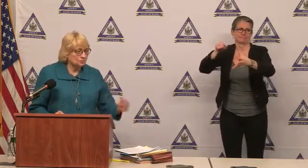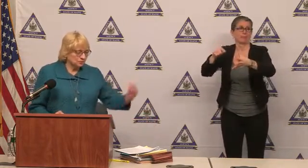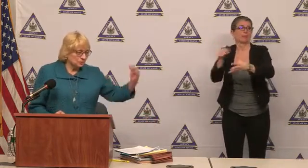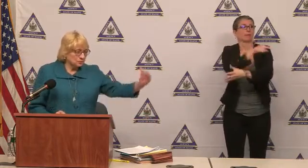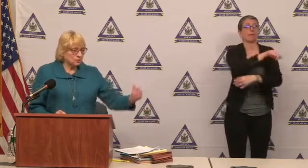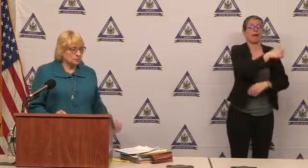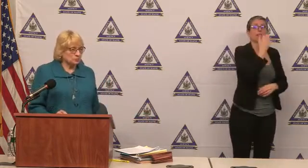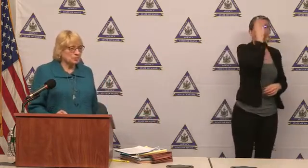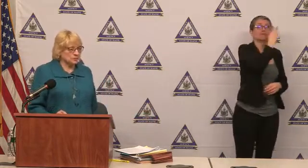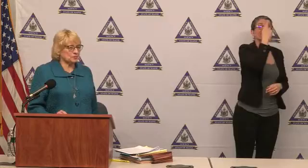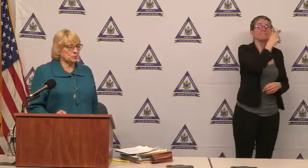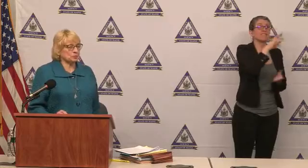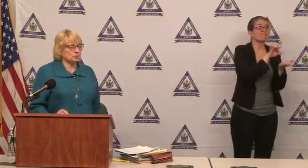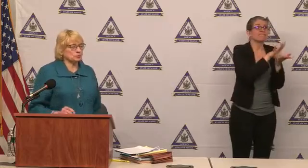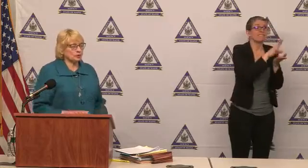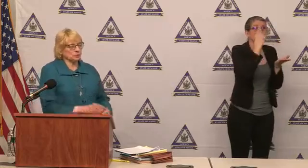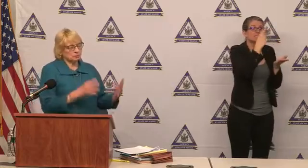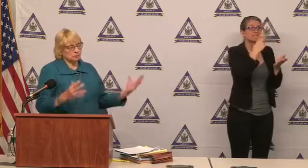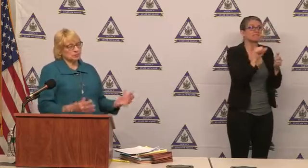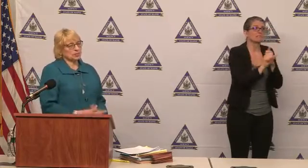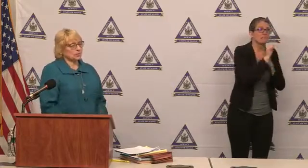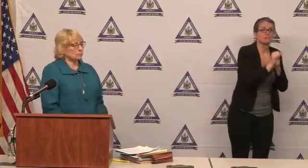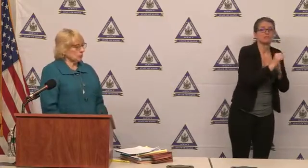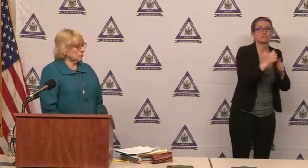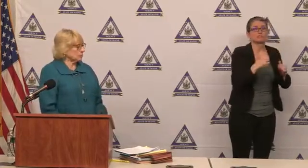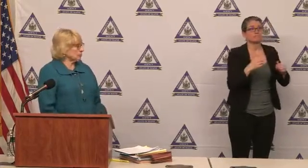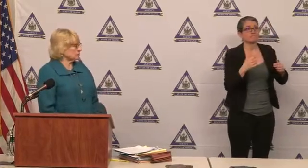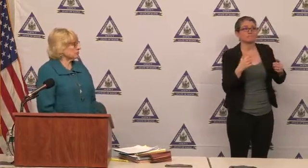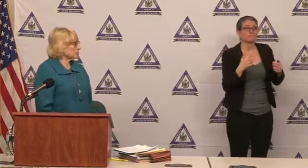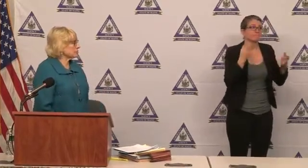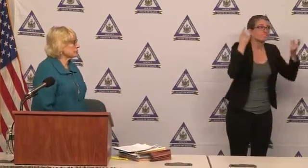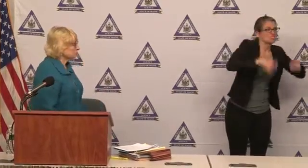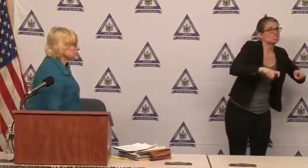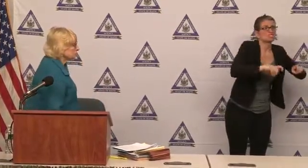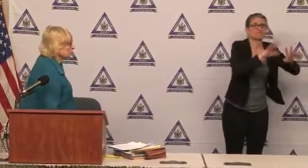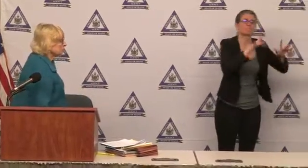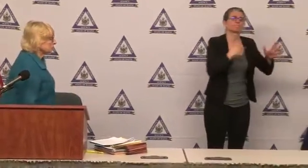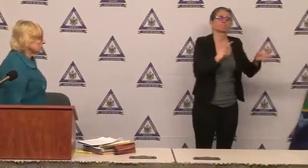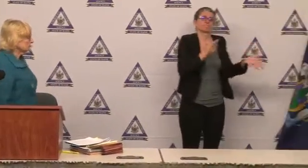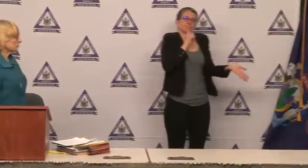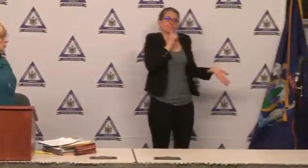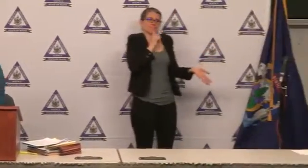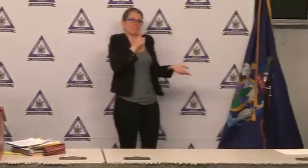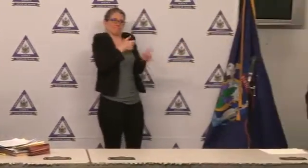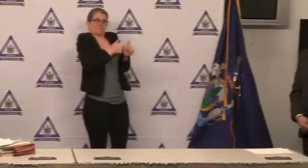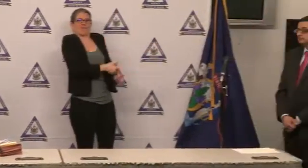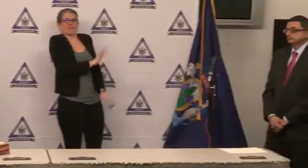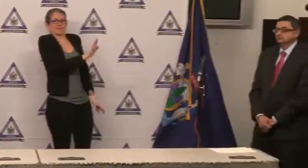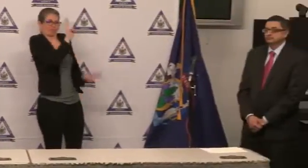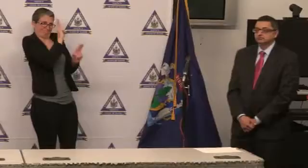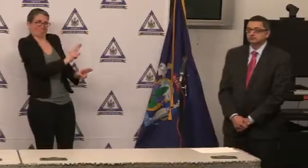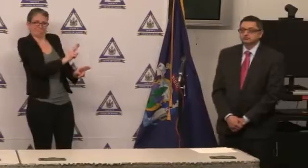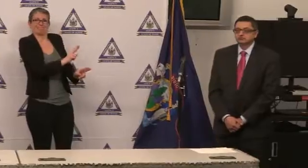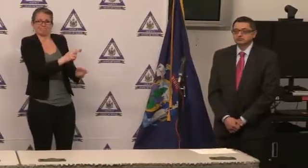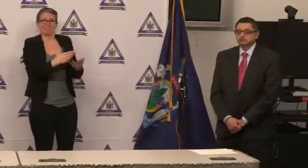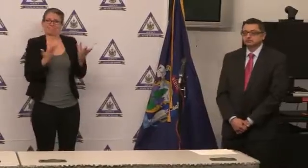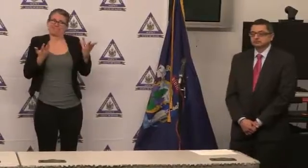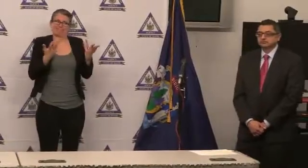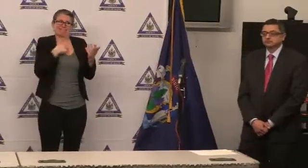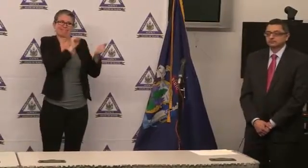evictions for other reasons where people are trying to save their property. But sorry. Governor's got time for one last question.